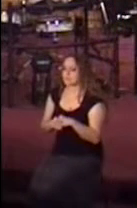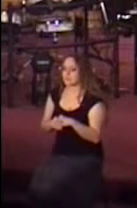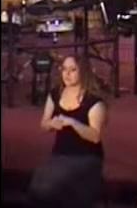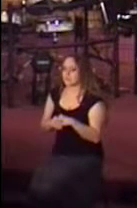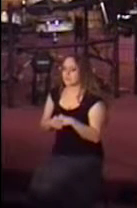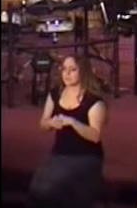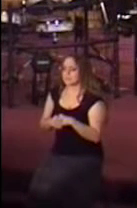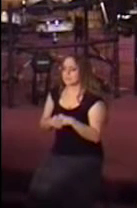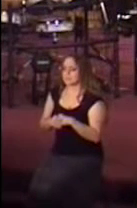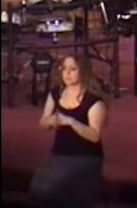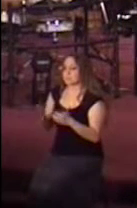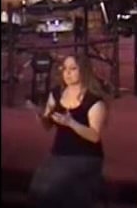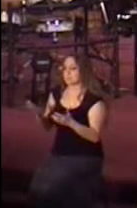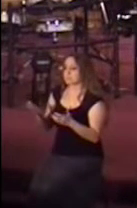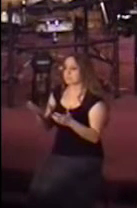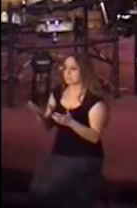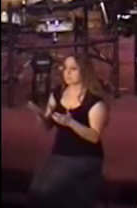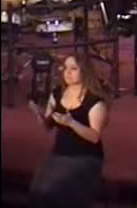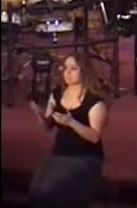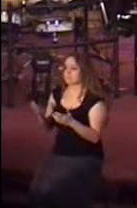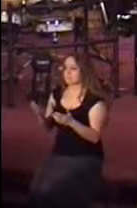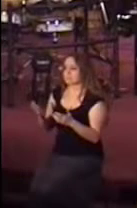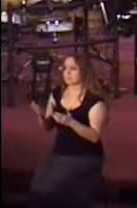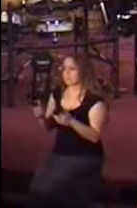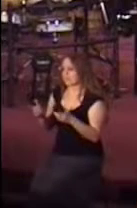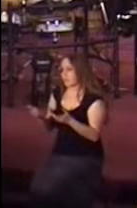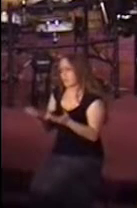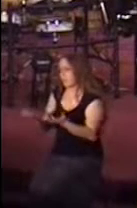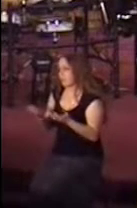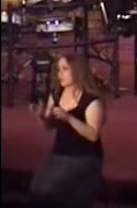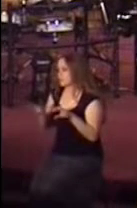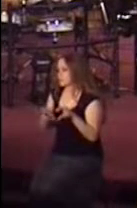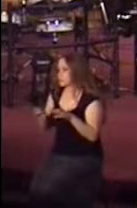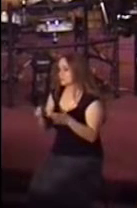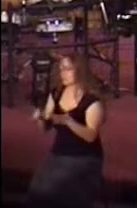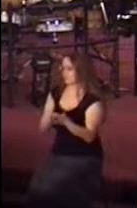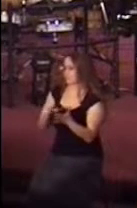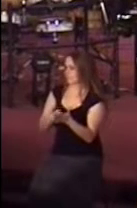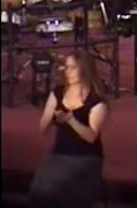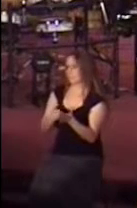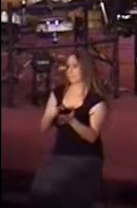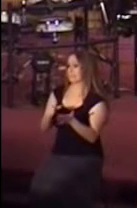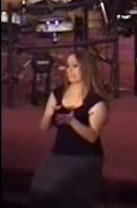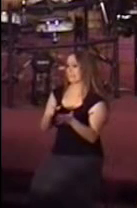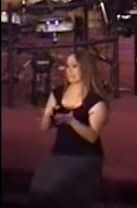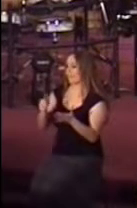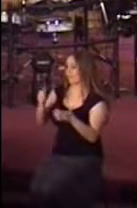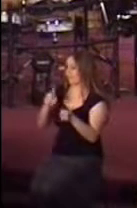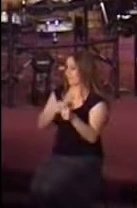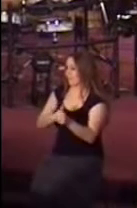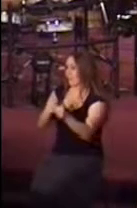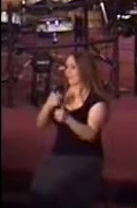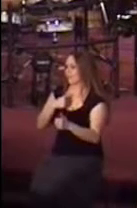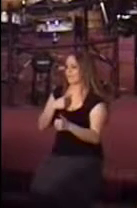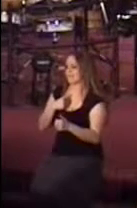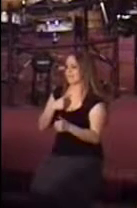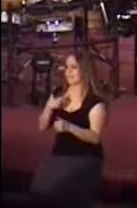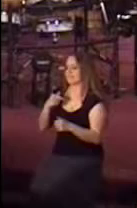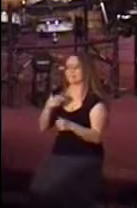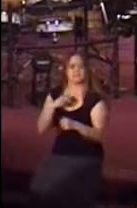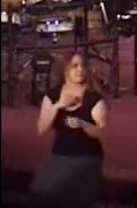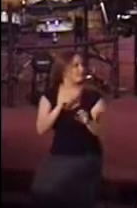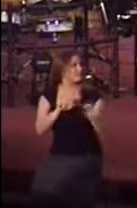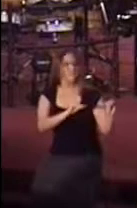if you wanted to turn here and kind of follow along in case you were bored with me, that's the bad spot, right there. Now I